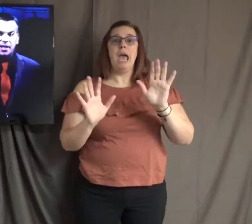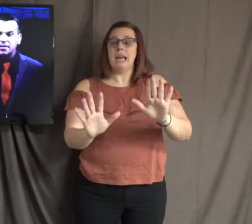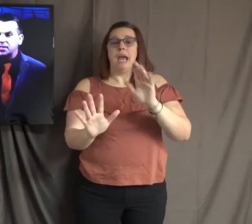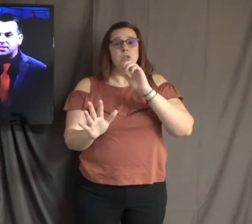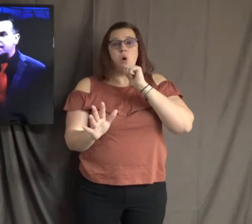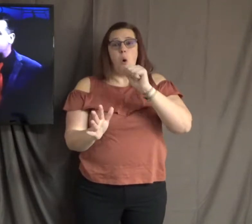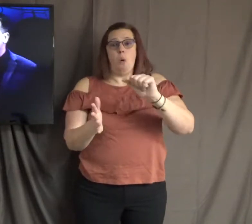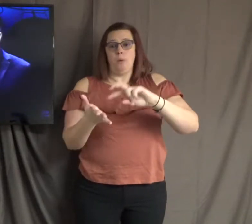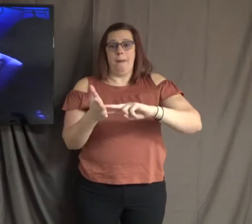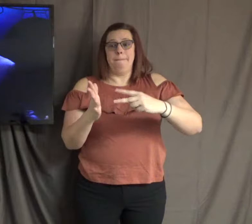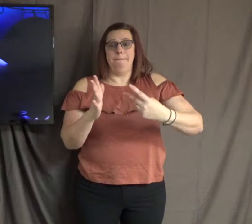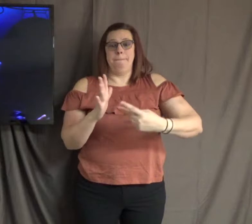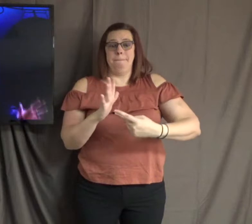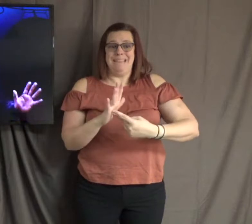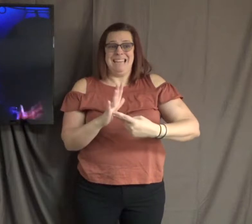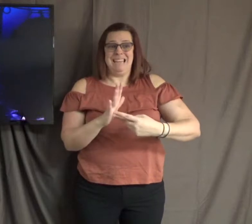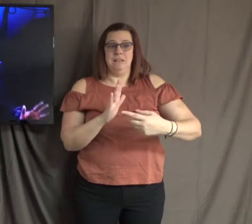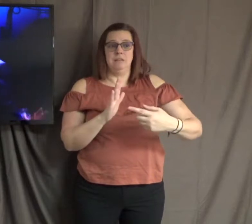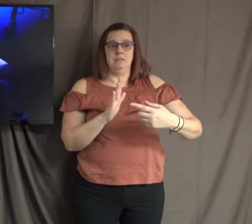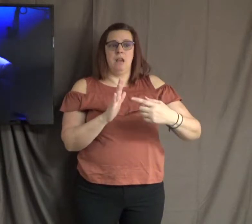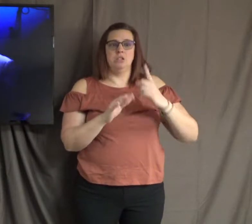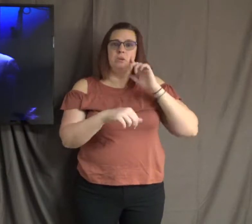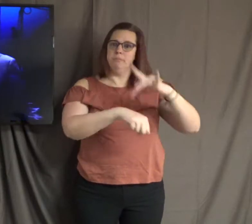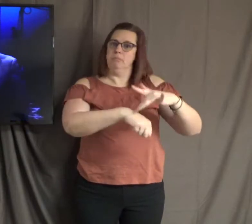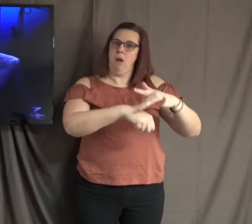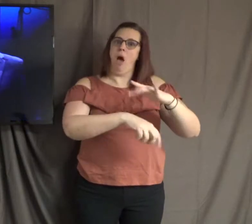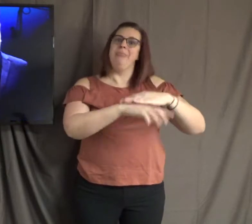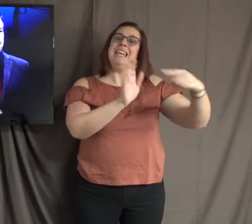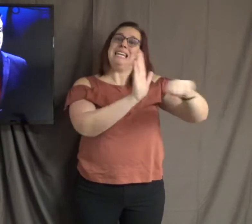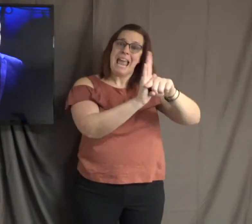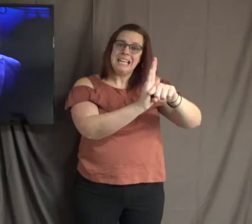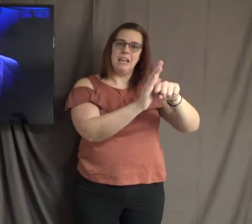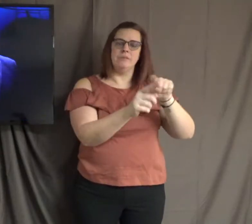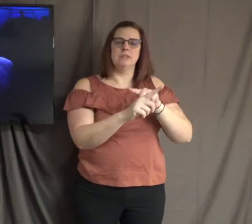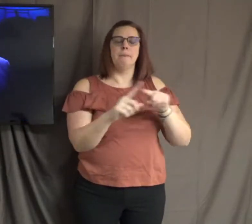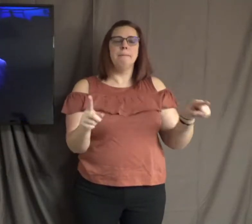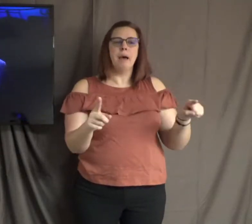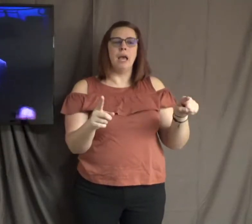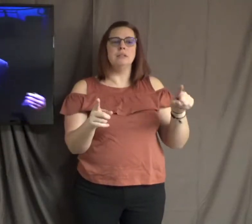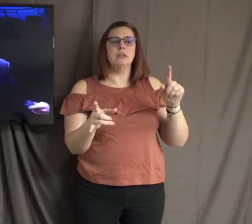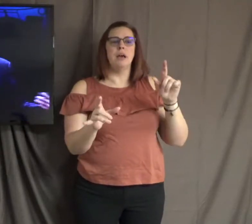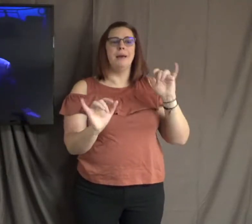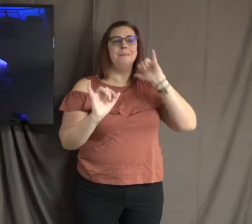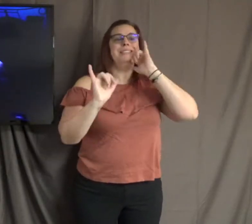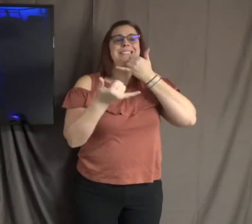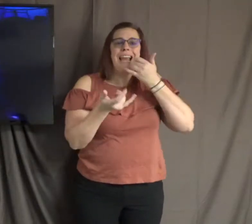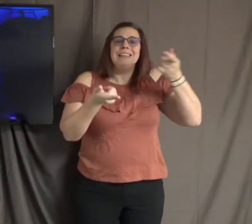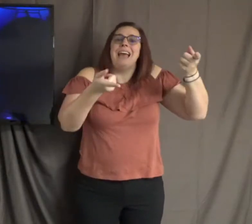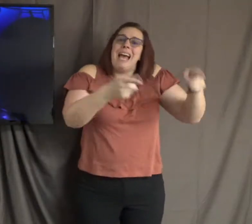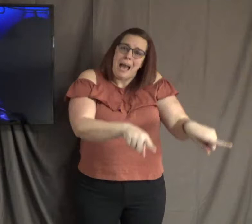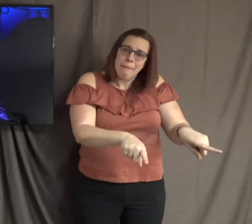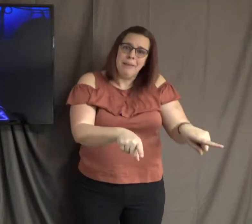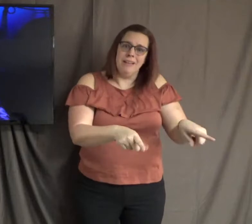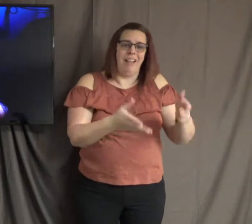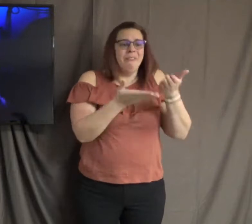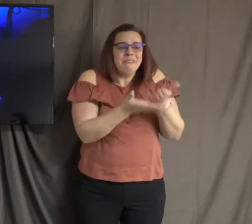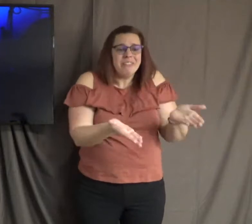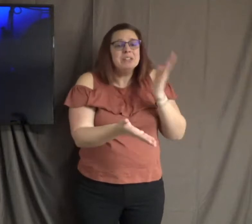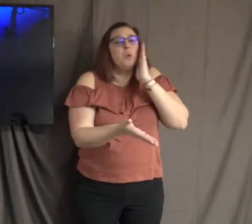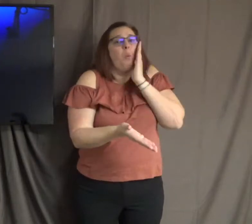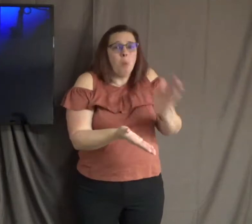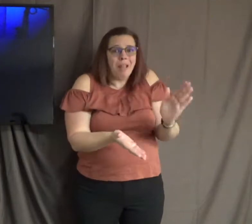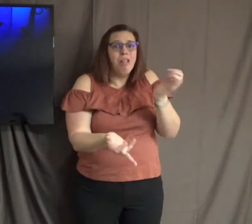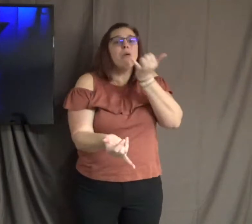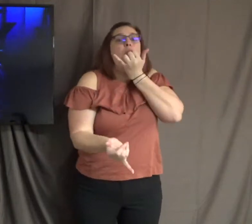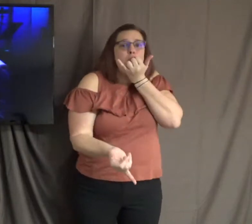affirm negative things because I don't think they're negative, mistakes and screw-ups will happen. Things will go wrong, but you don't